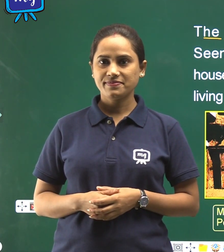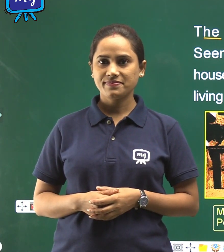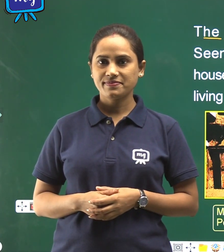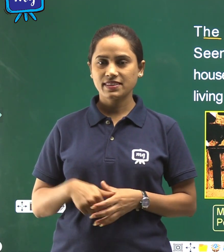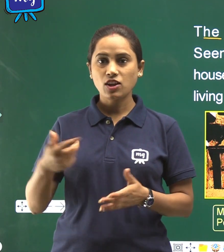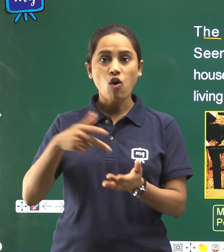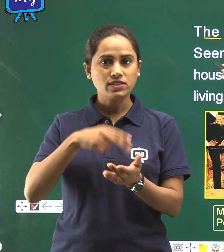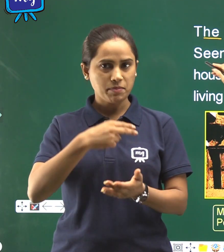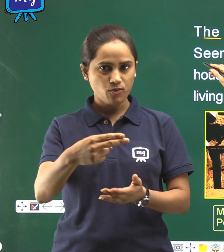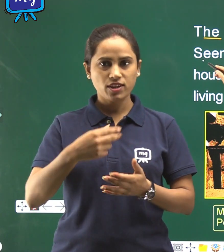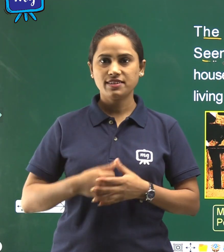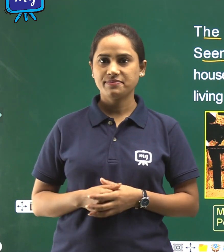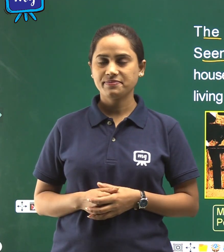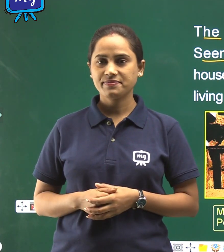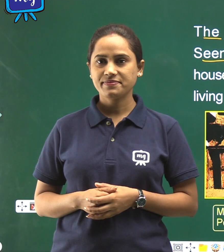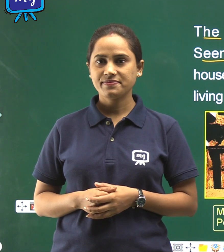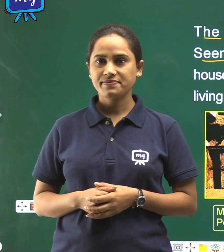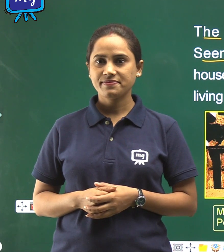of Simapuri